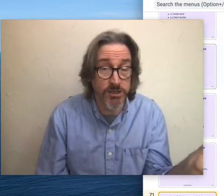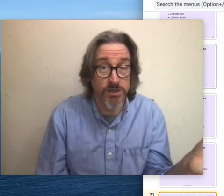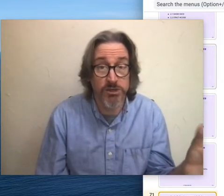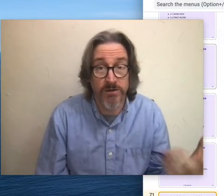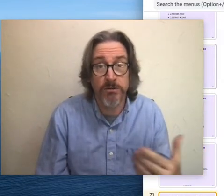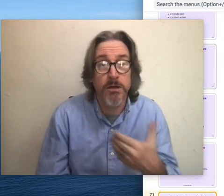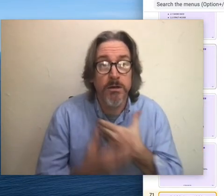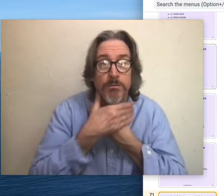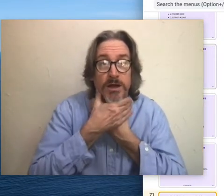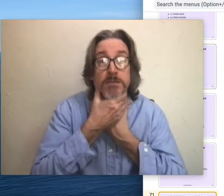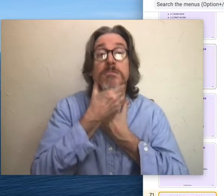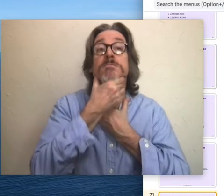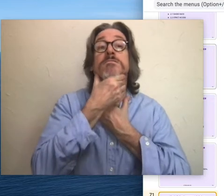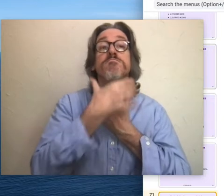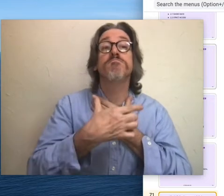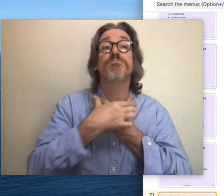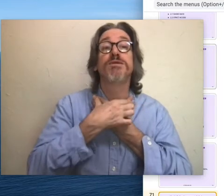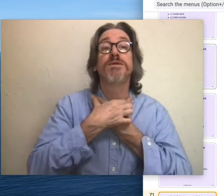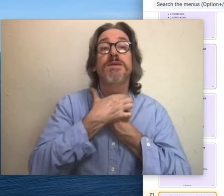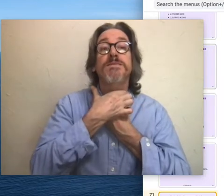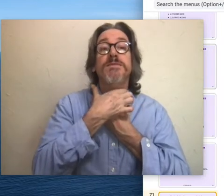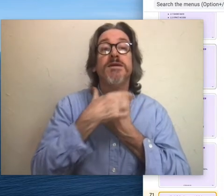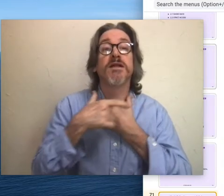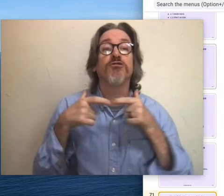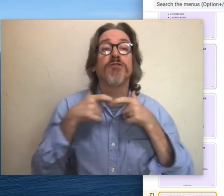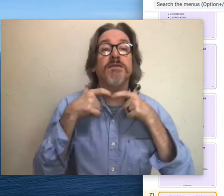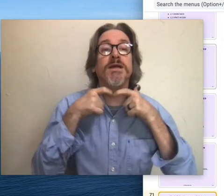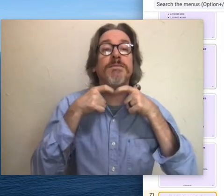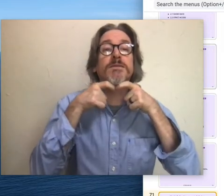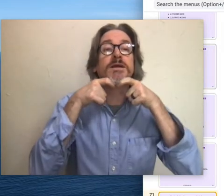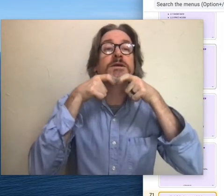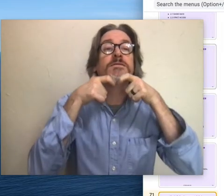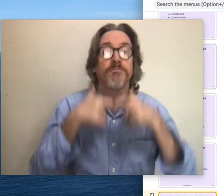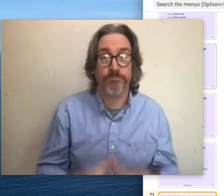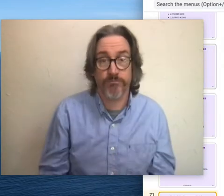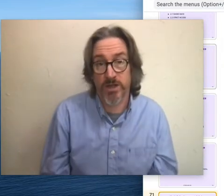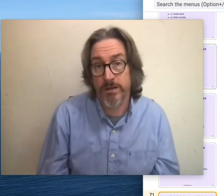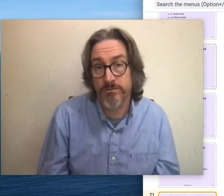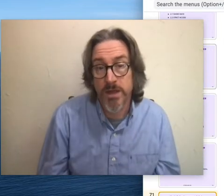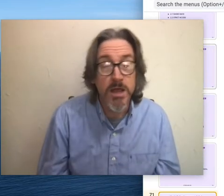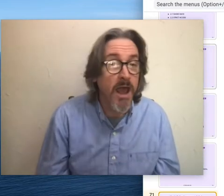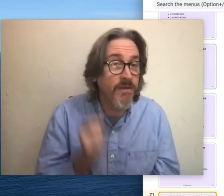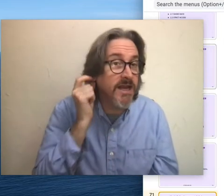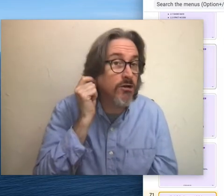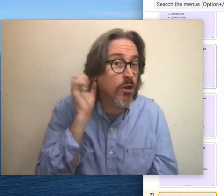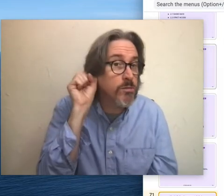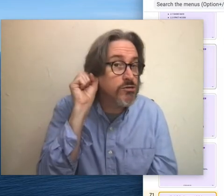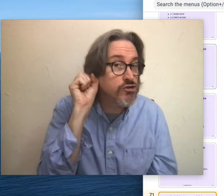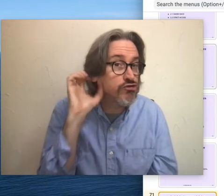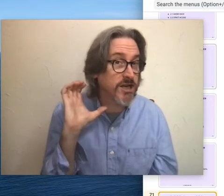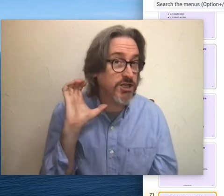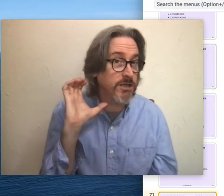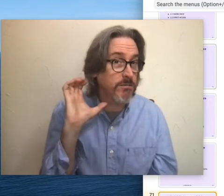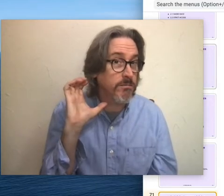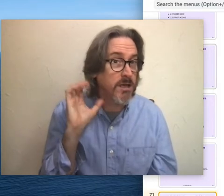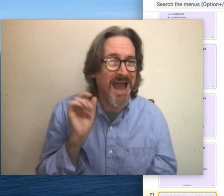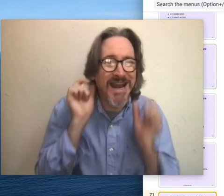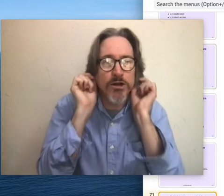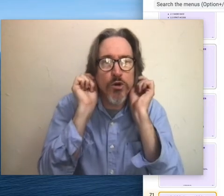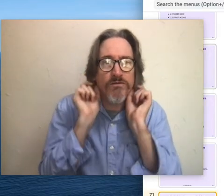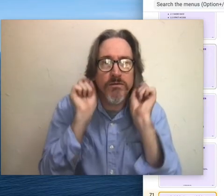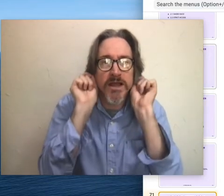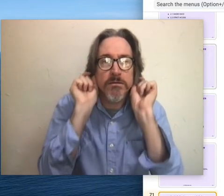sense to you whatsoever, but like ring, bing, bing, bing, bing. Okay. And then earlobe stretching.